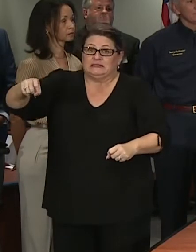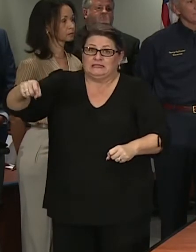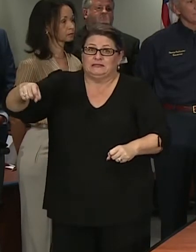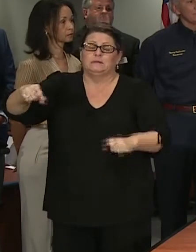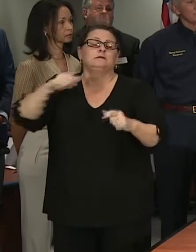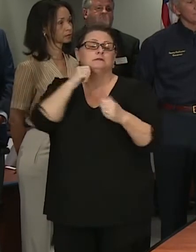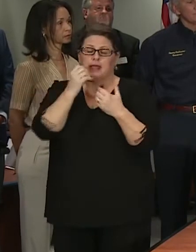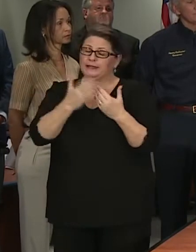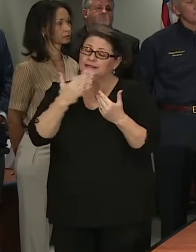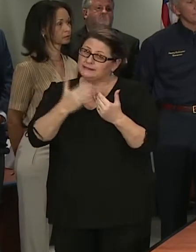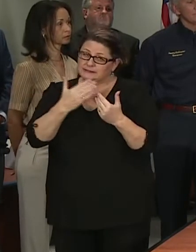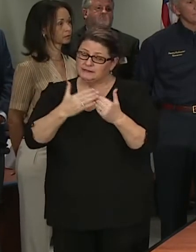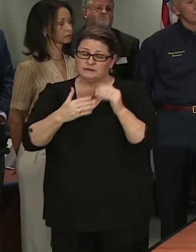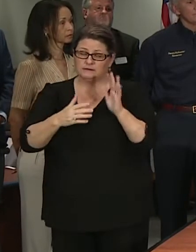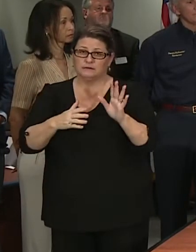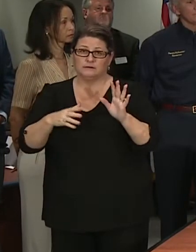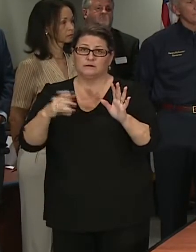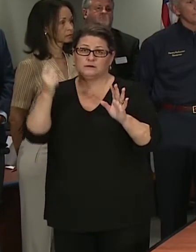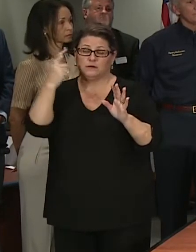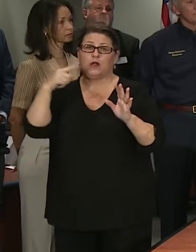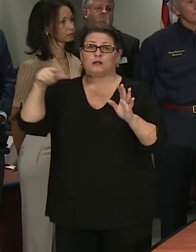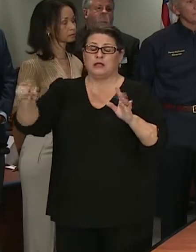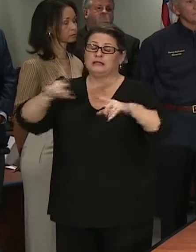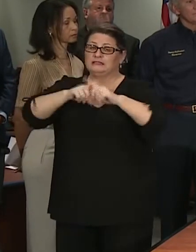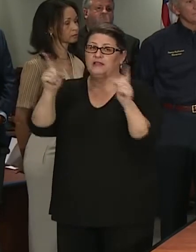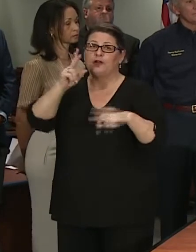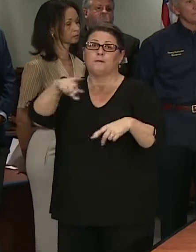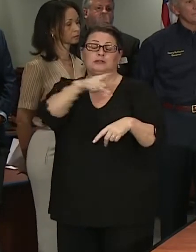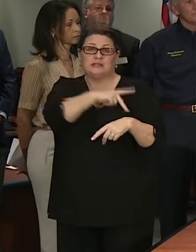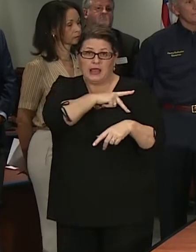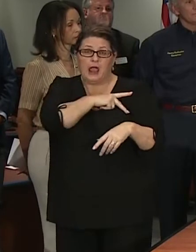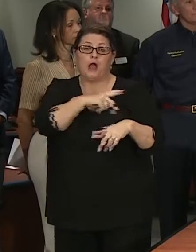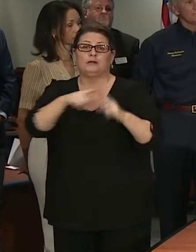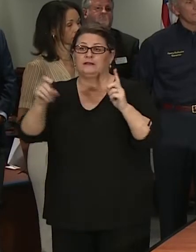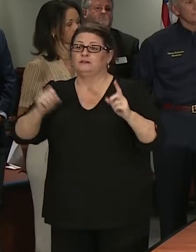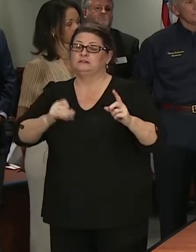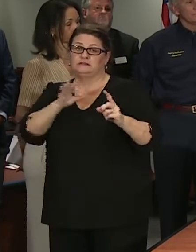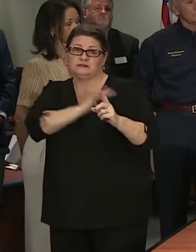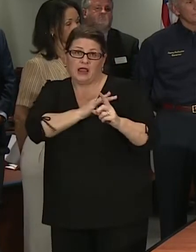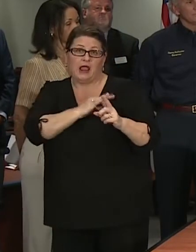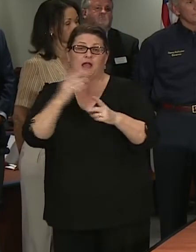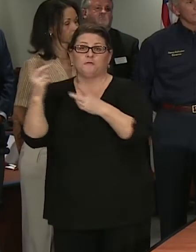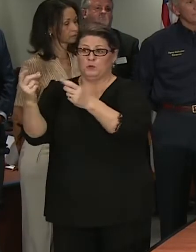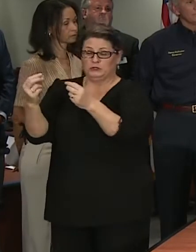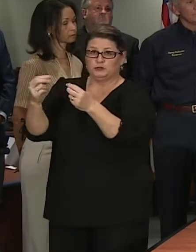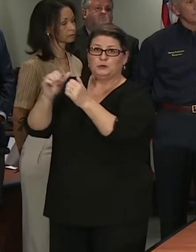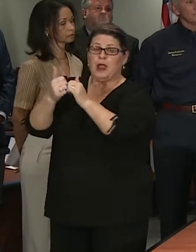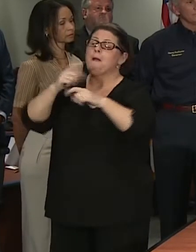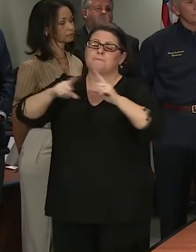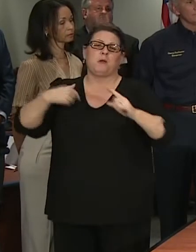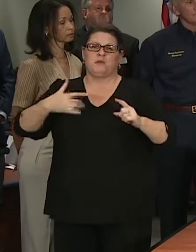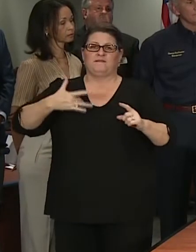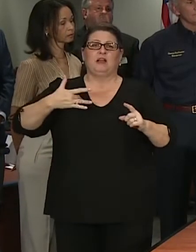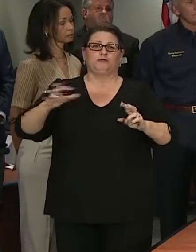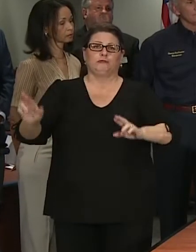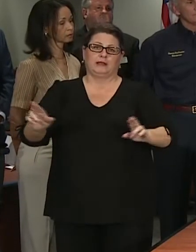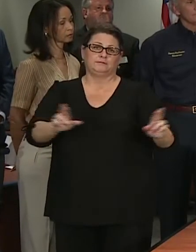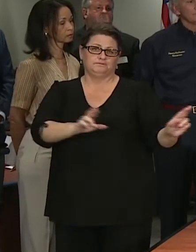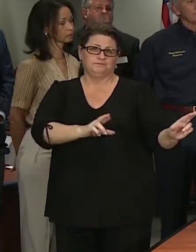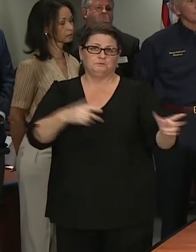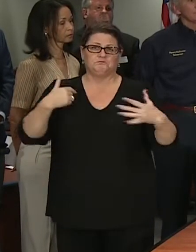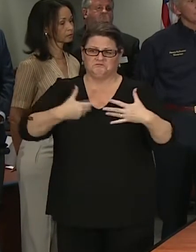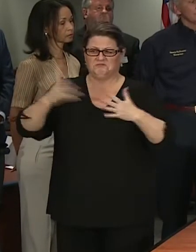will require a different level of personnel and how they are used, but we think we are ready. We've been planning and